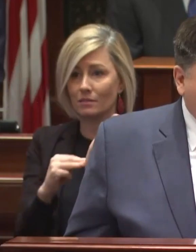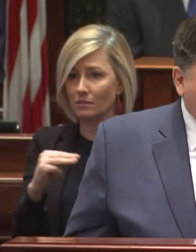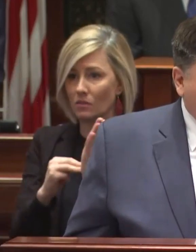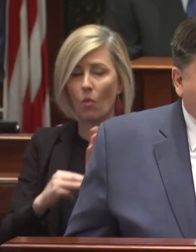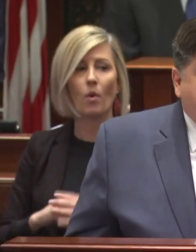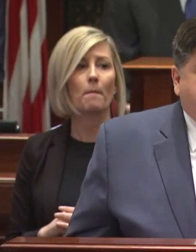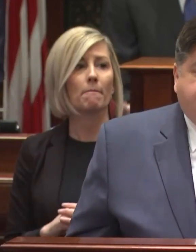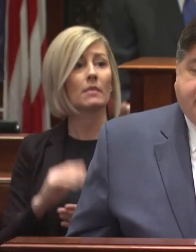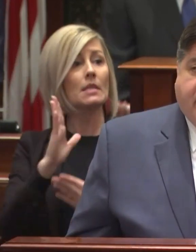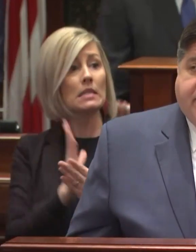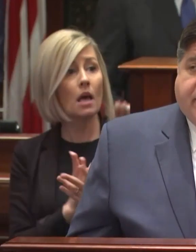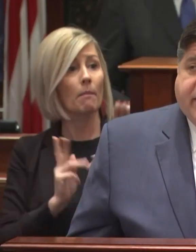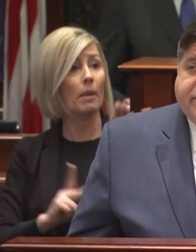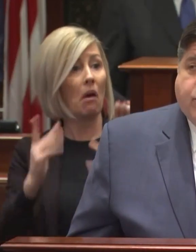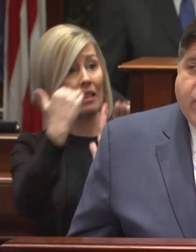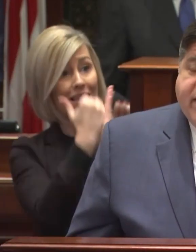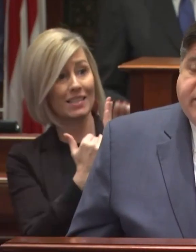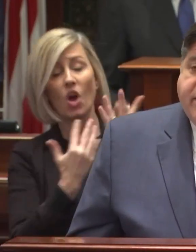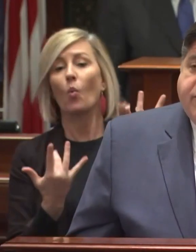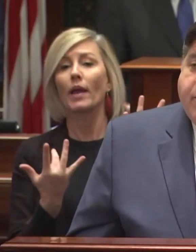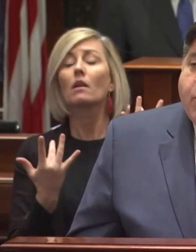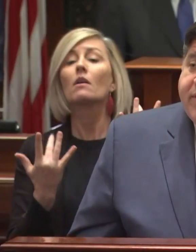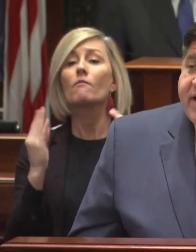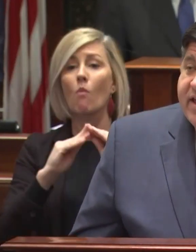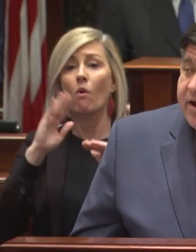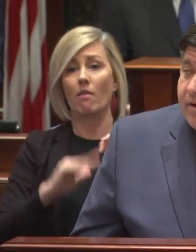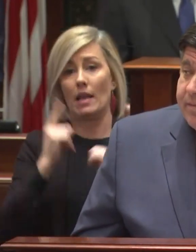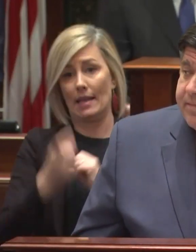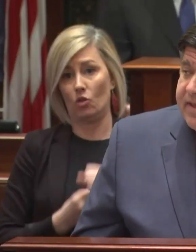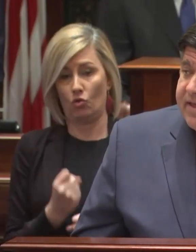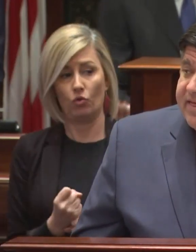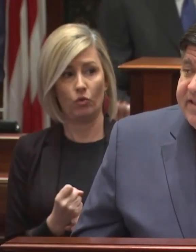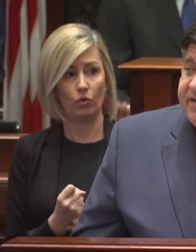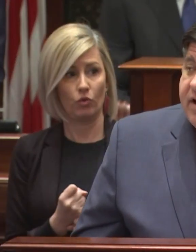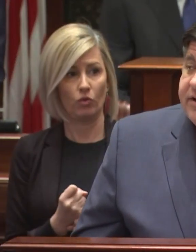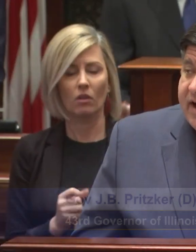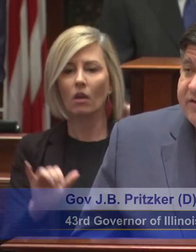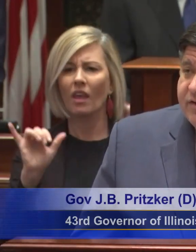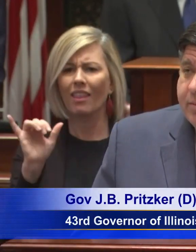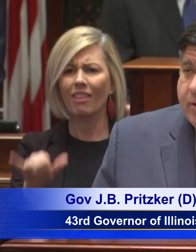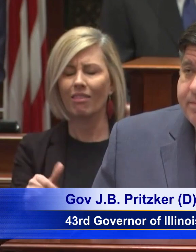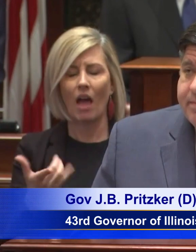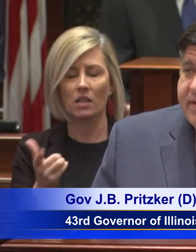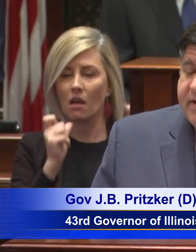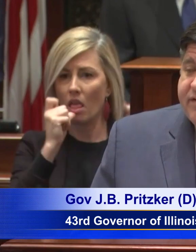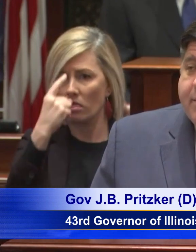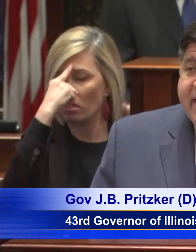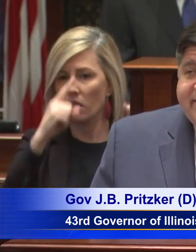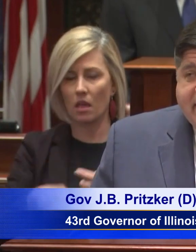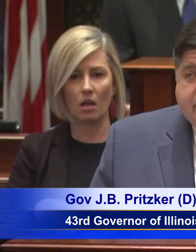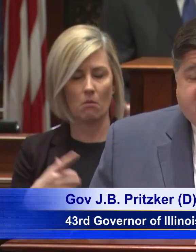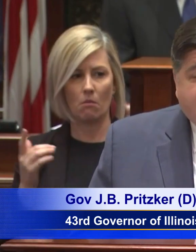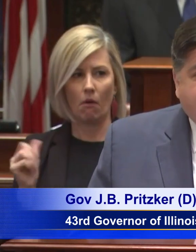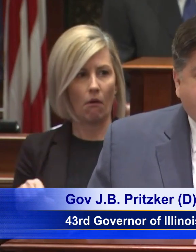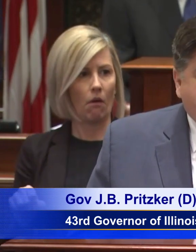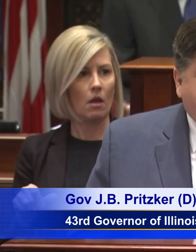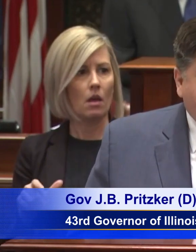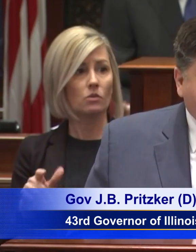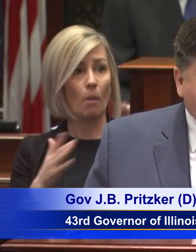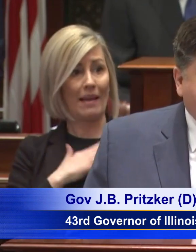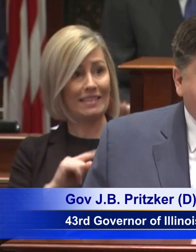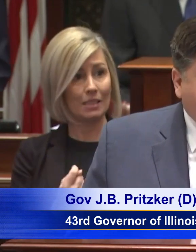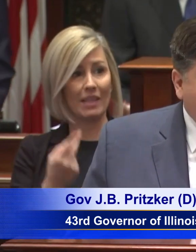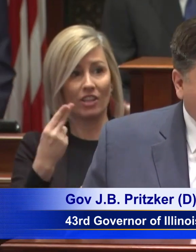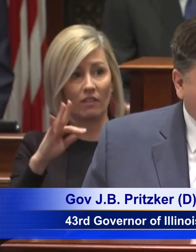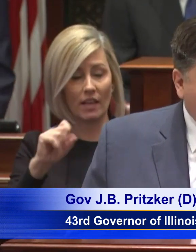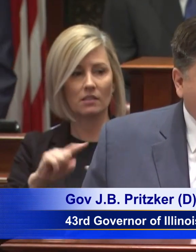doctor. Some of the people on the list waited for more than a year. That's unconscionable. So my teams at